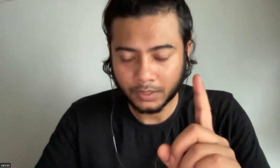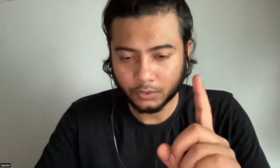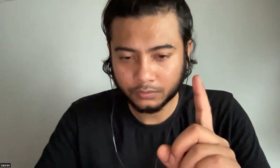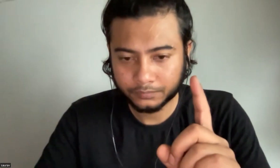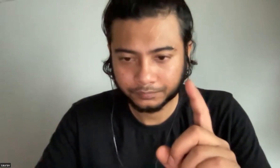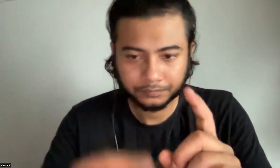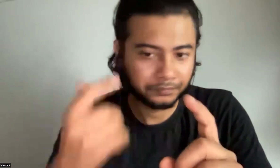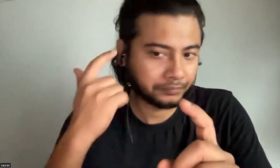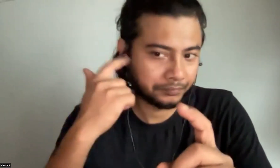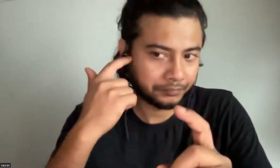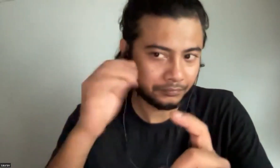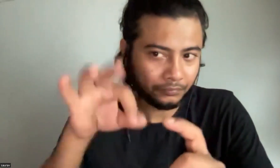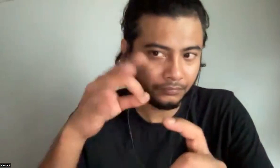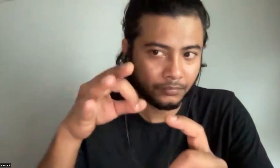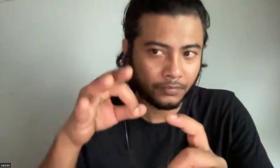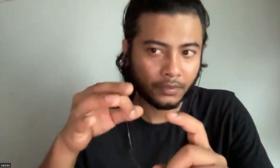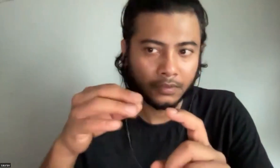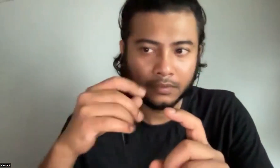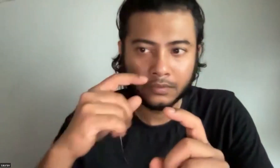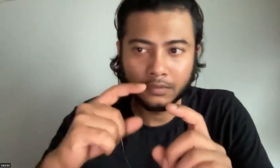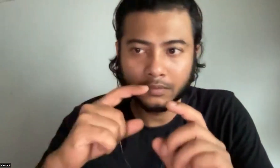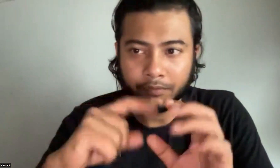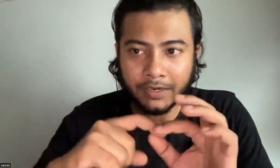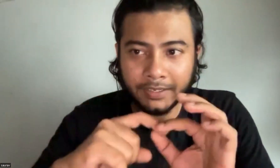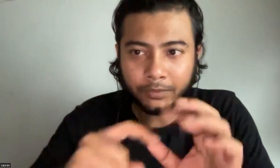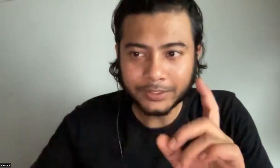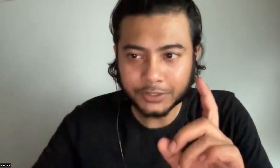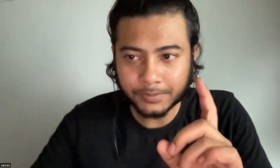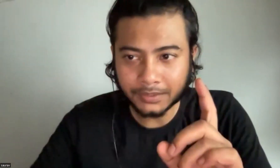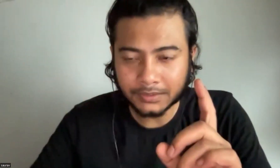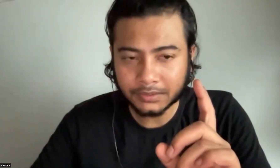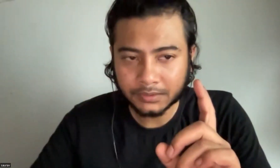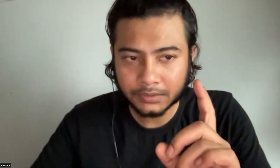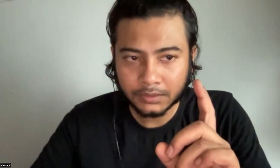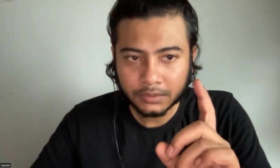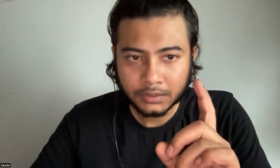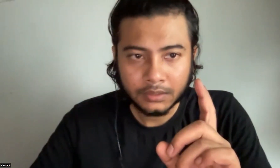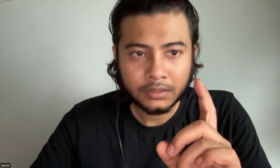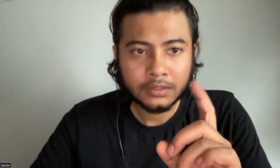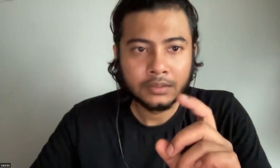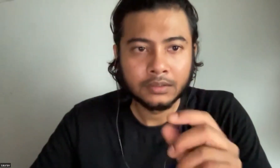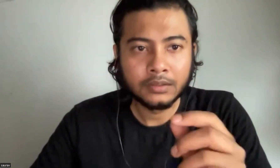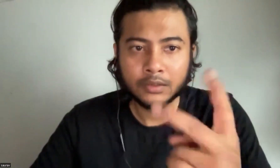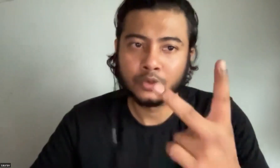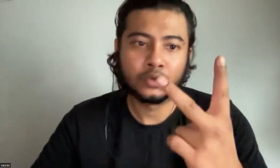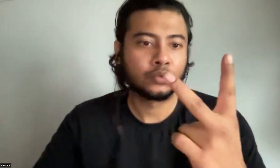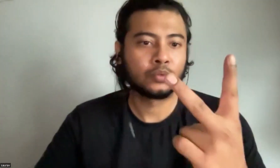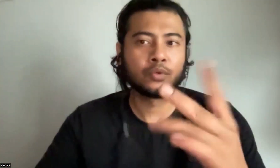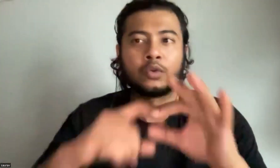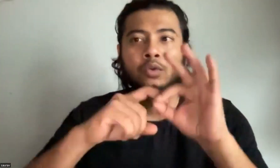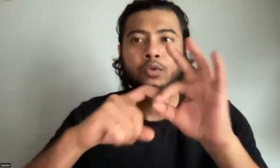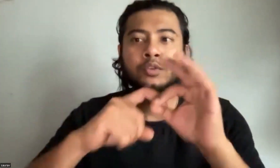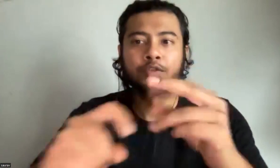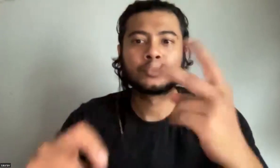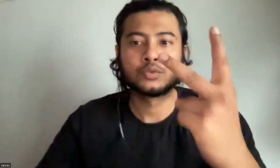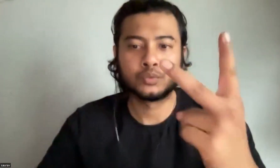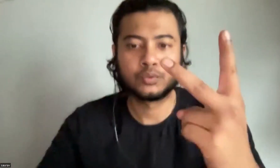Hello. Yes, sir. Sorry. We are taking questions, Mataji. Yeah, 1 or 2 maybe, because even I have to leave today, maybe another 5